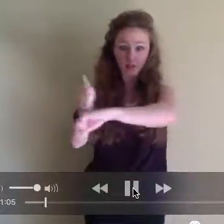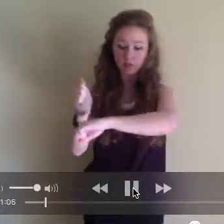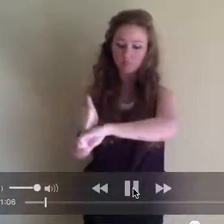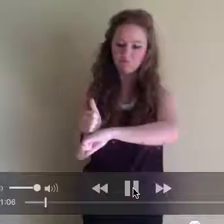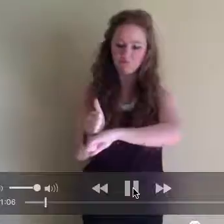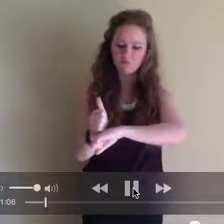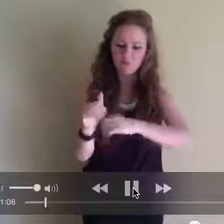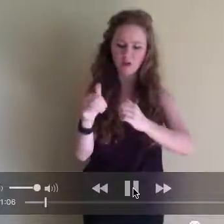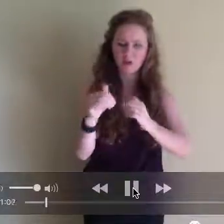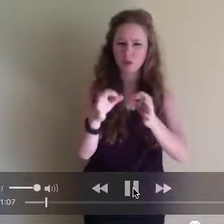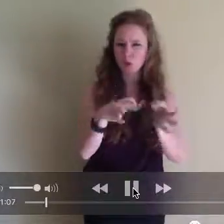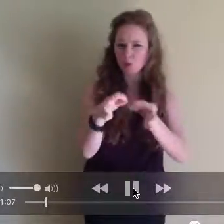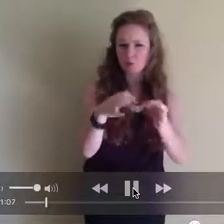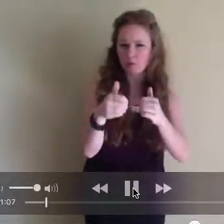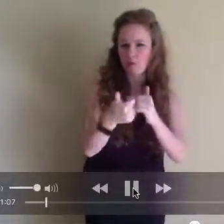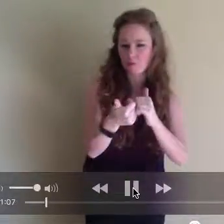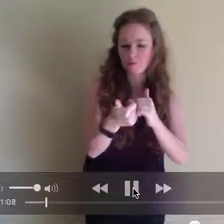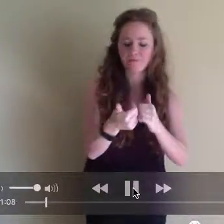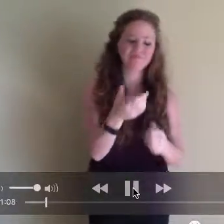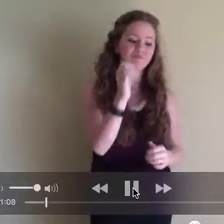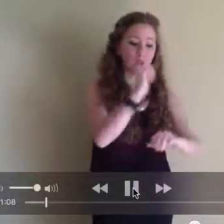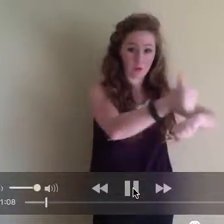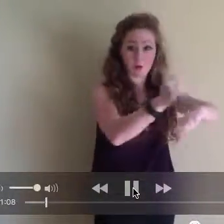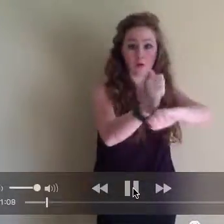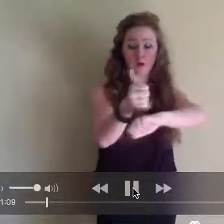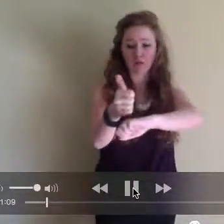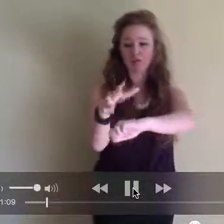were established long, long ago.